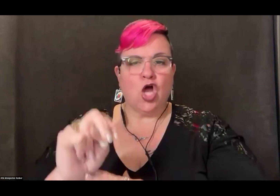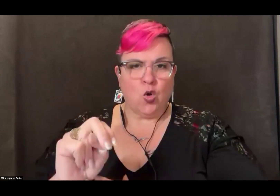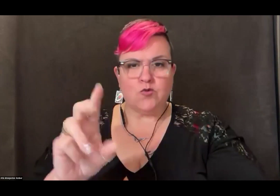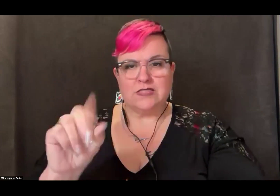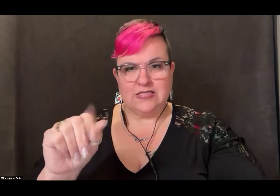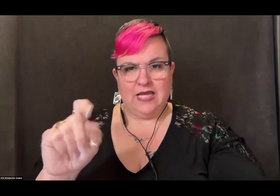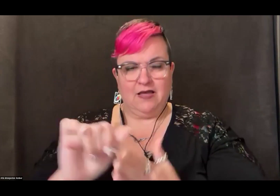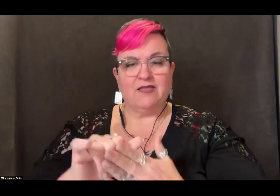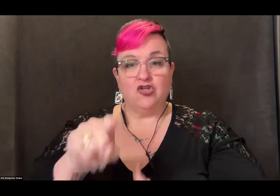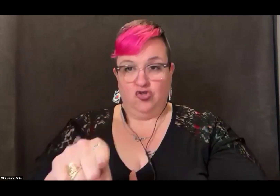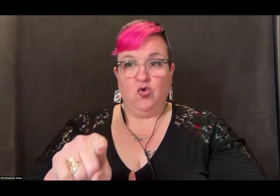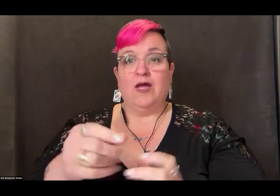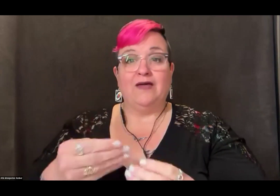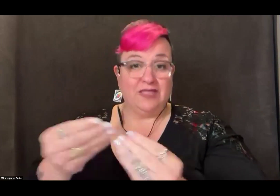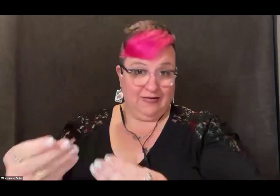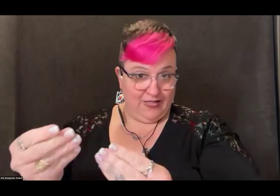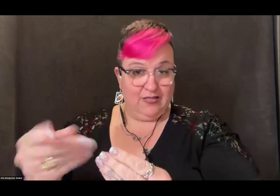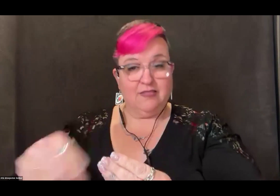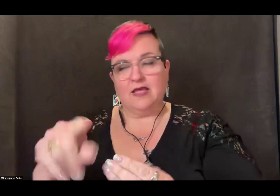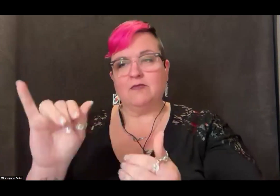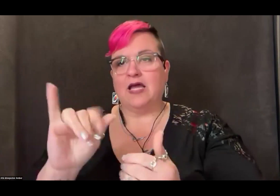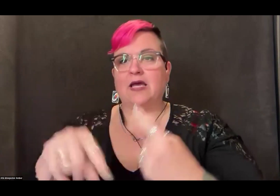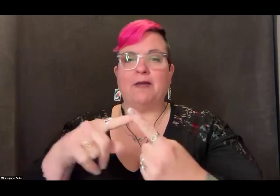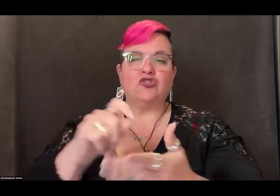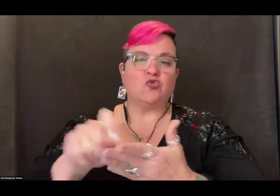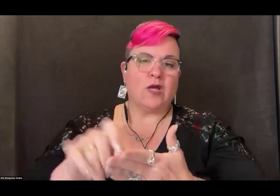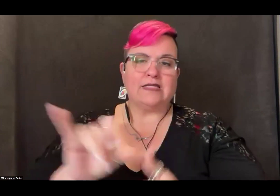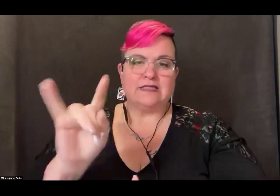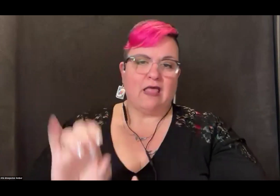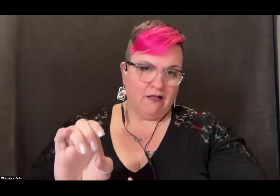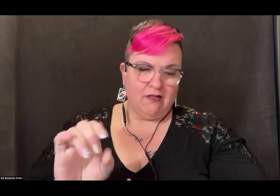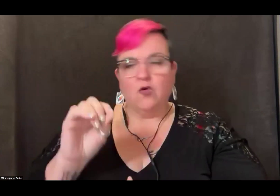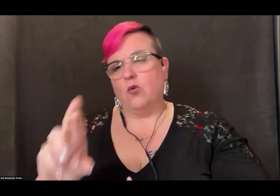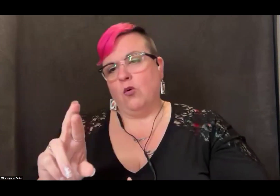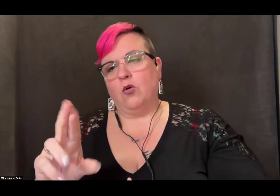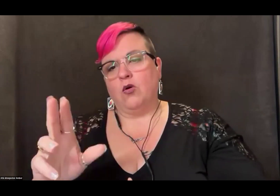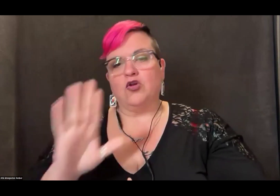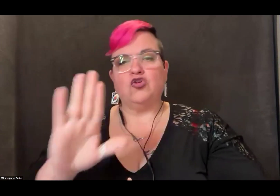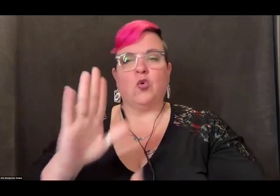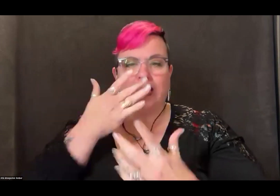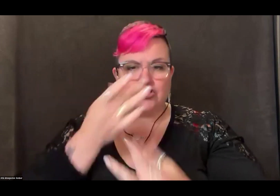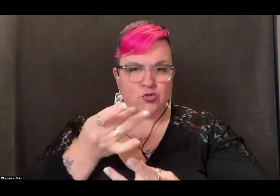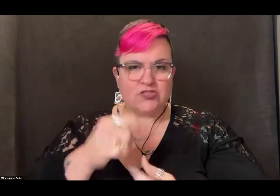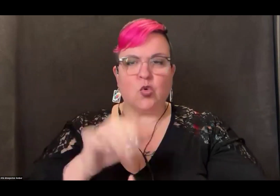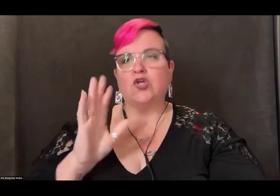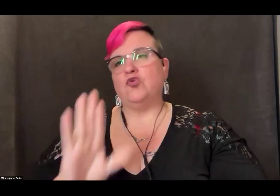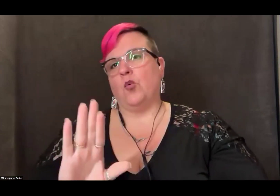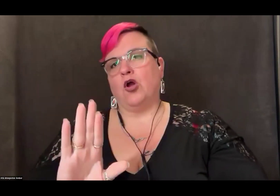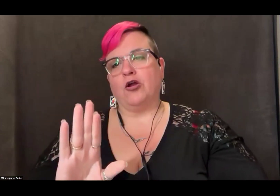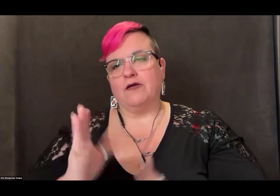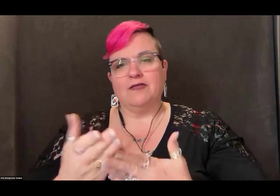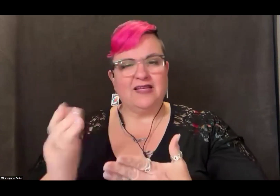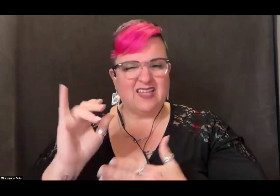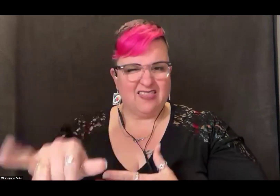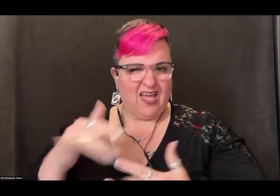data that you've given them, like about your writing style or your interests or your things